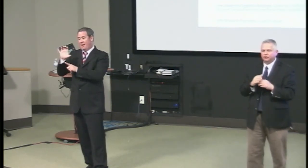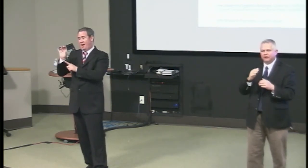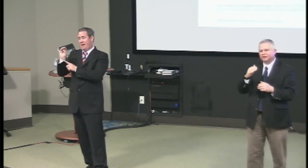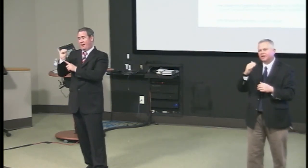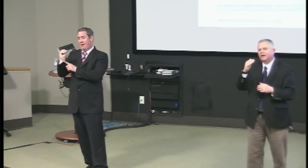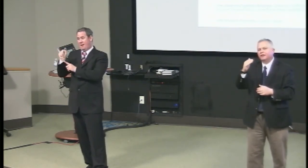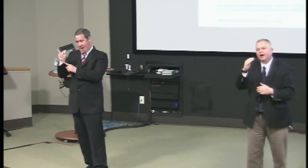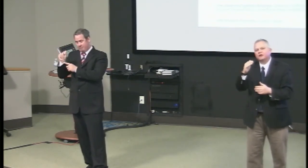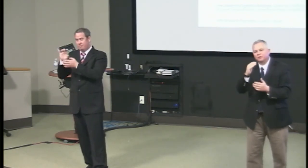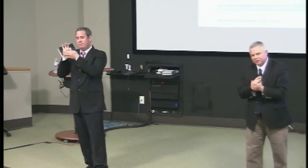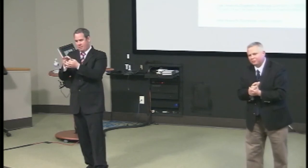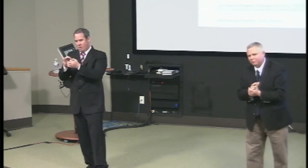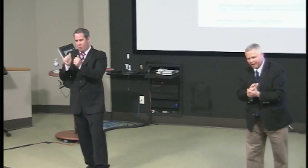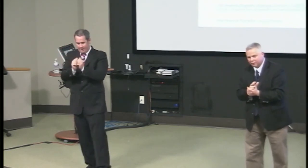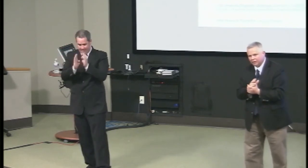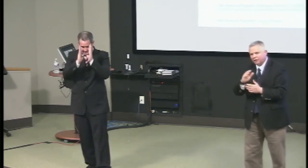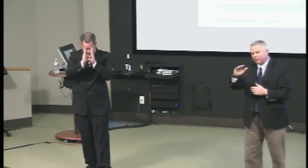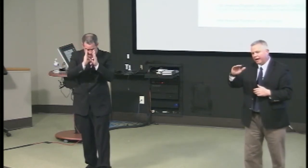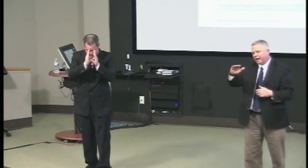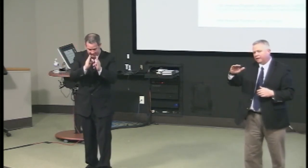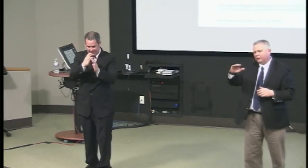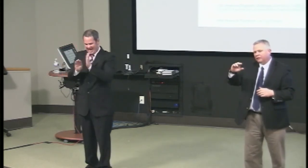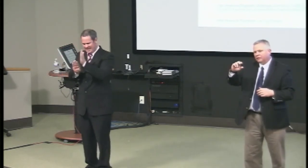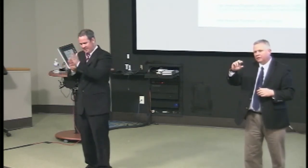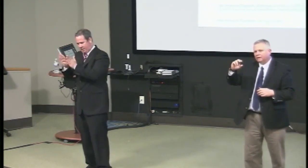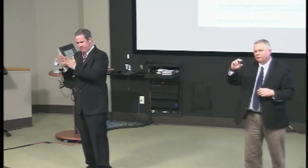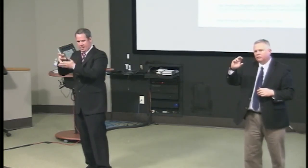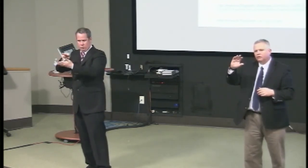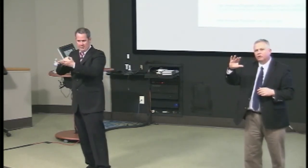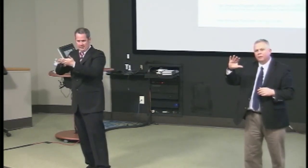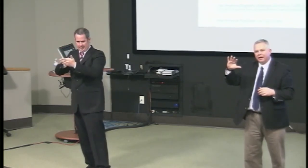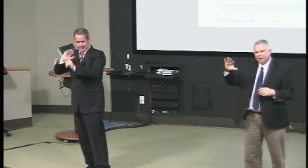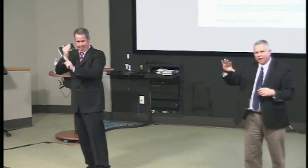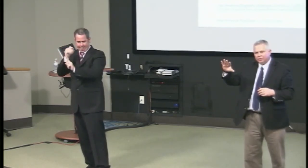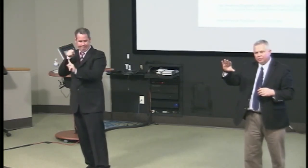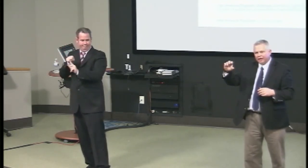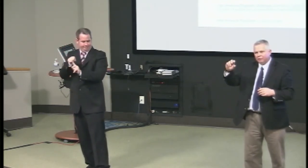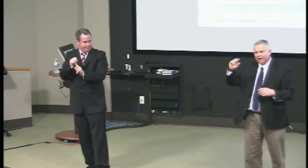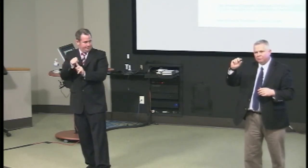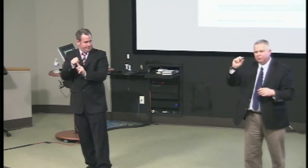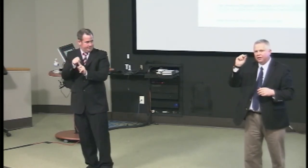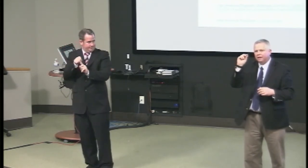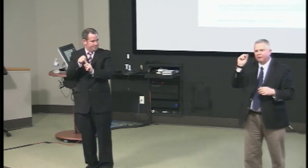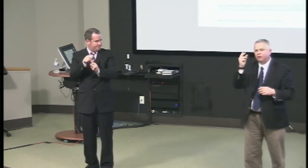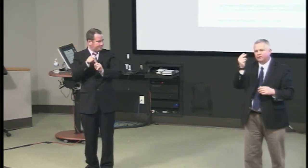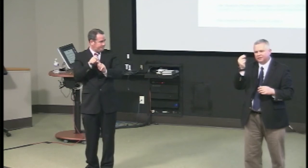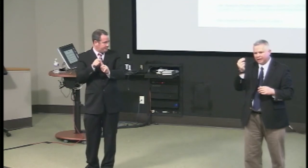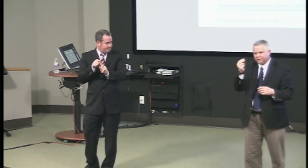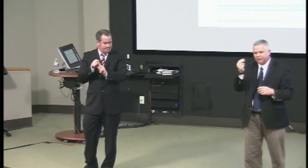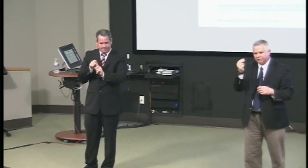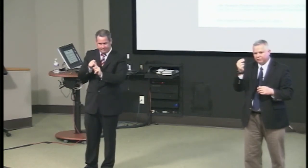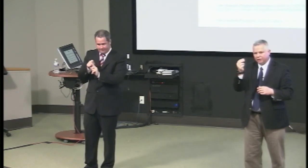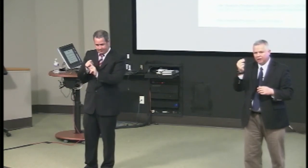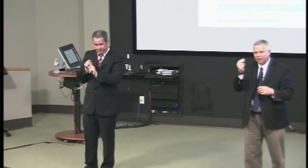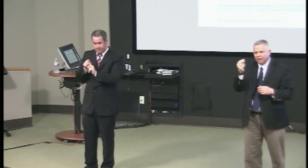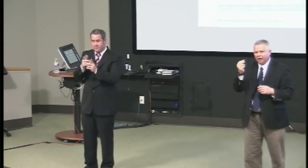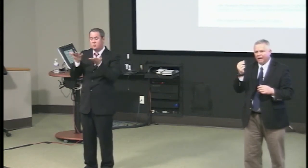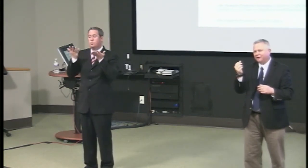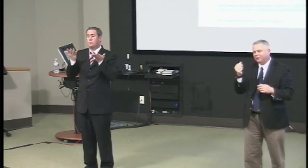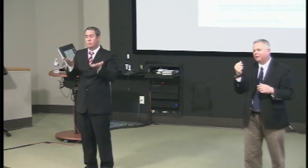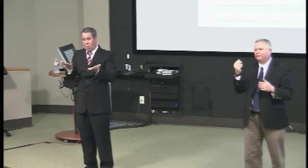have, is the argument has been made that neurobiological data might be a more